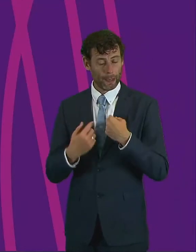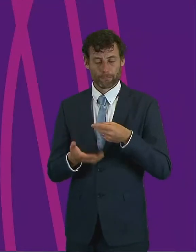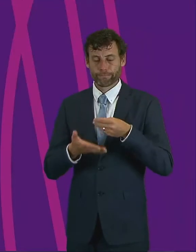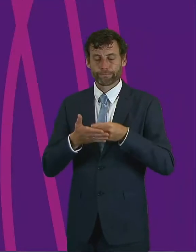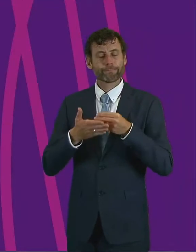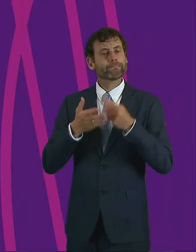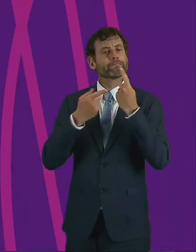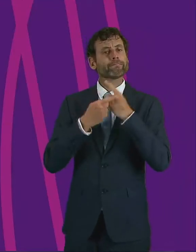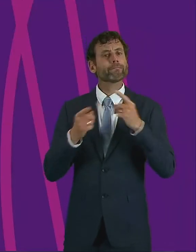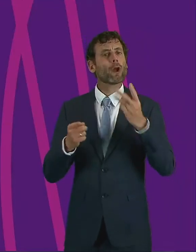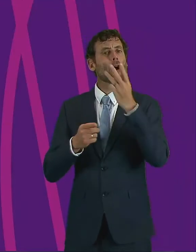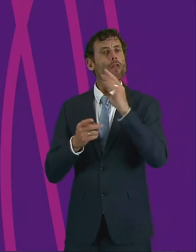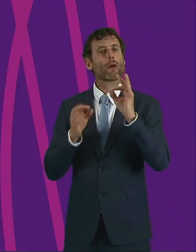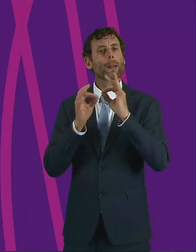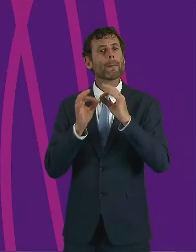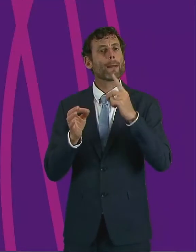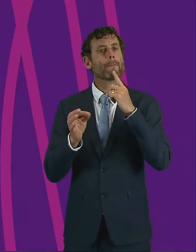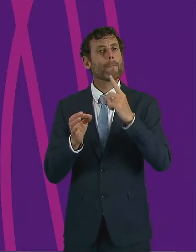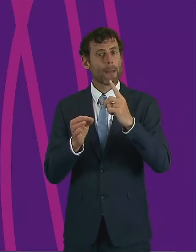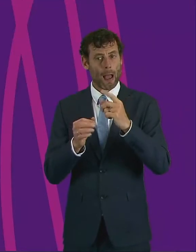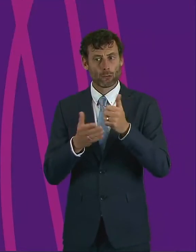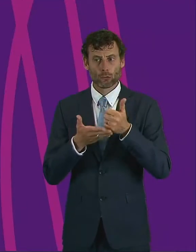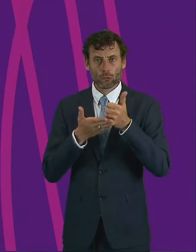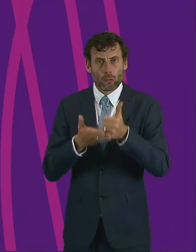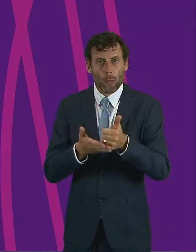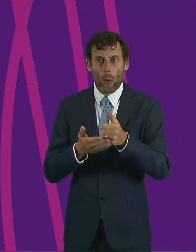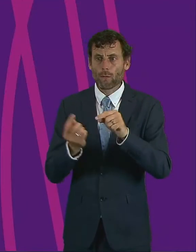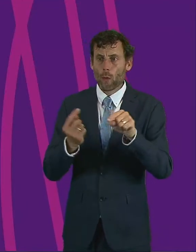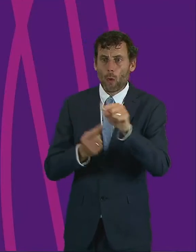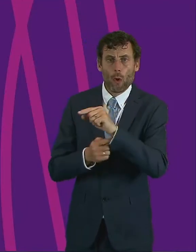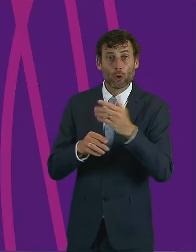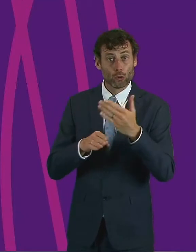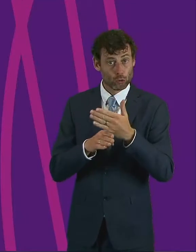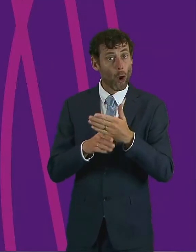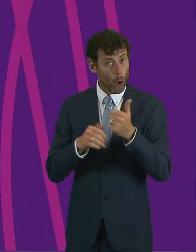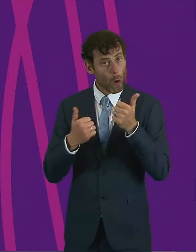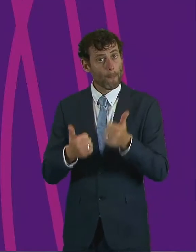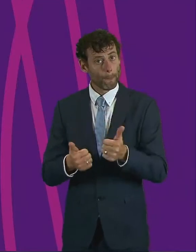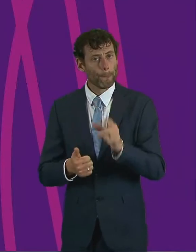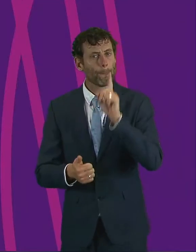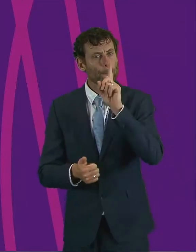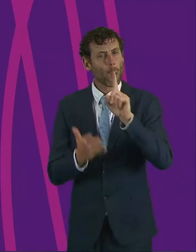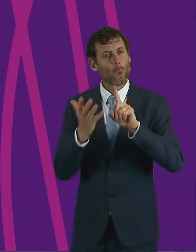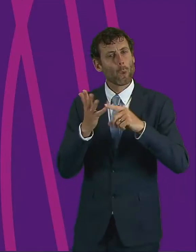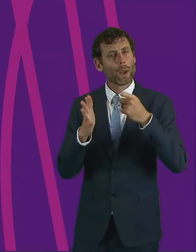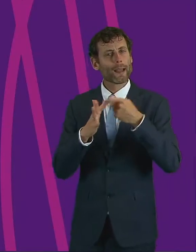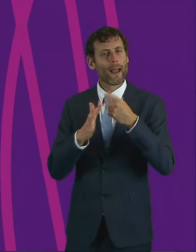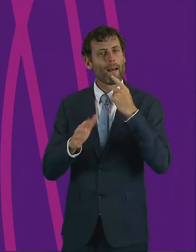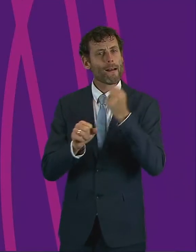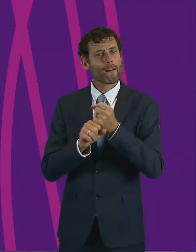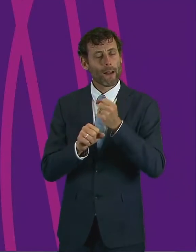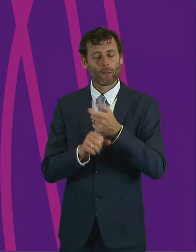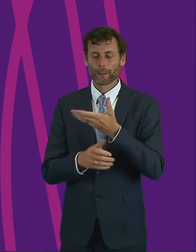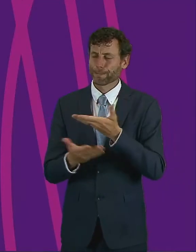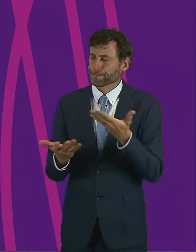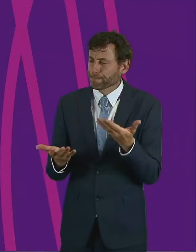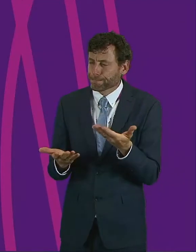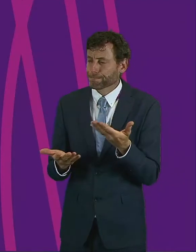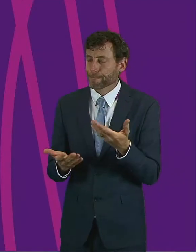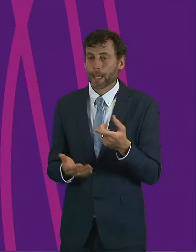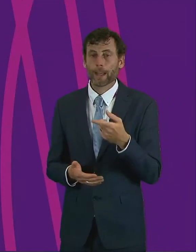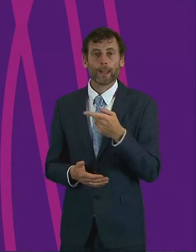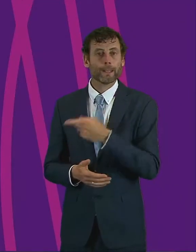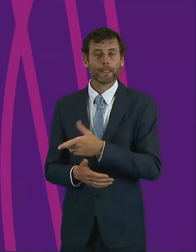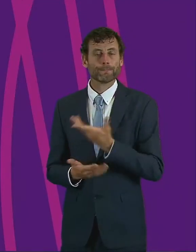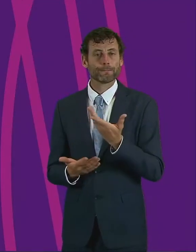£30 billion package of support for jobs is welcome, the UK Government has yet again bypassed devolution,